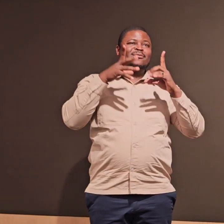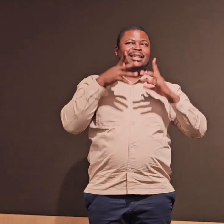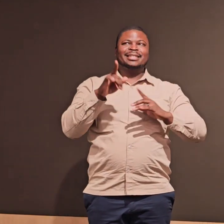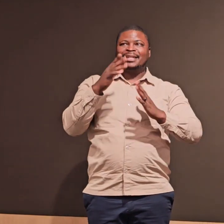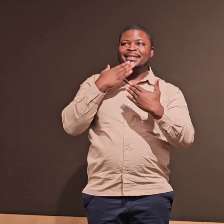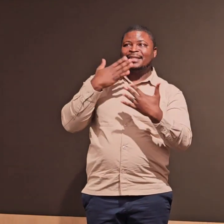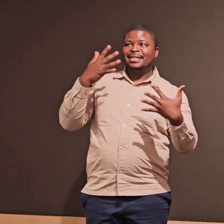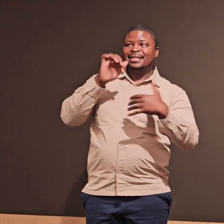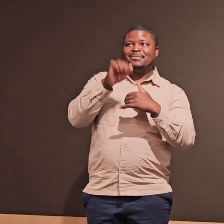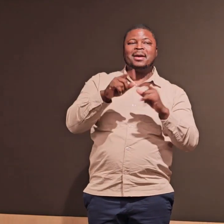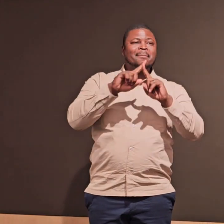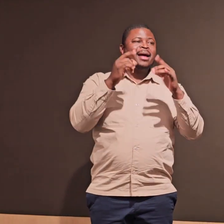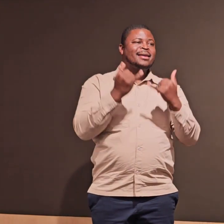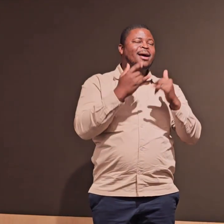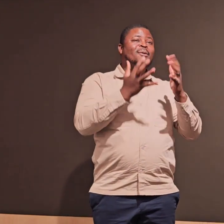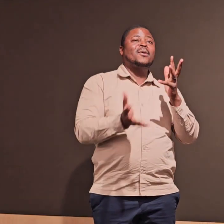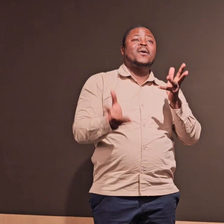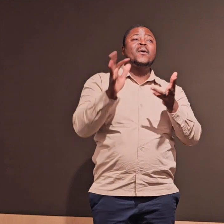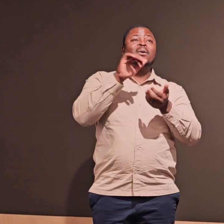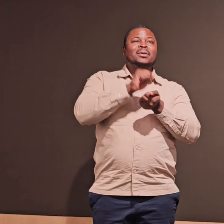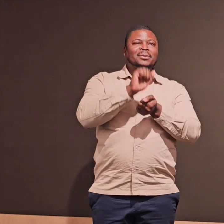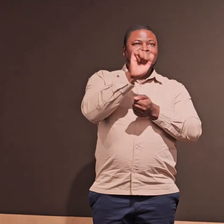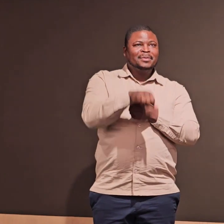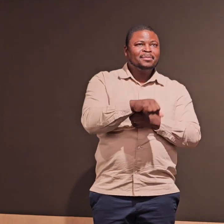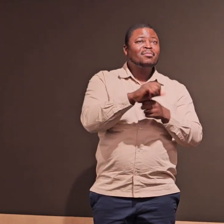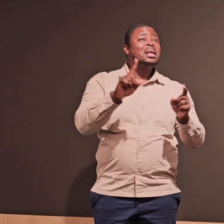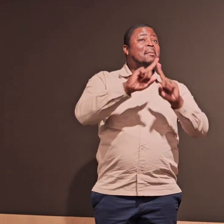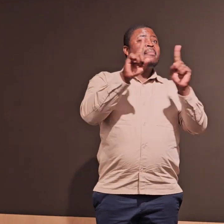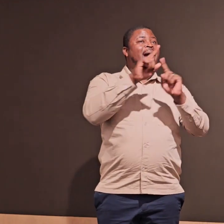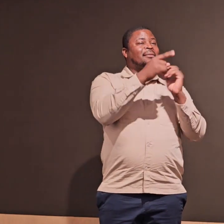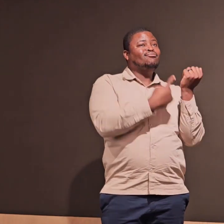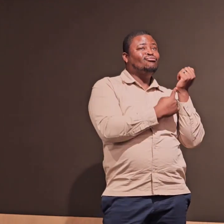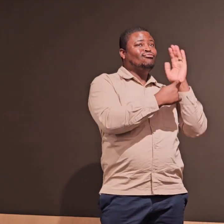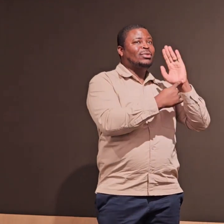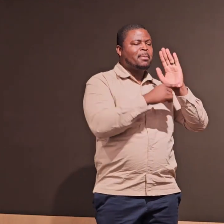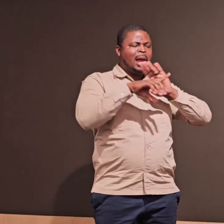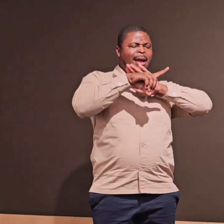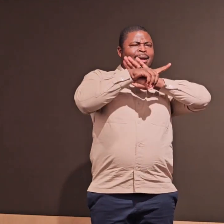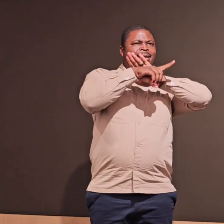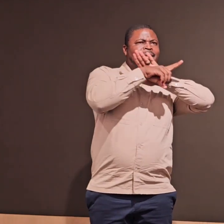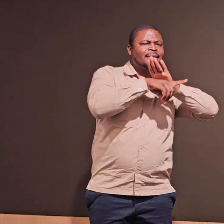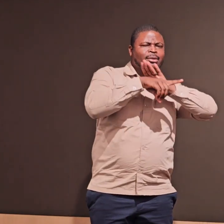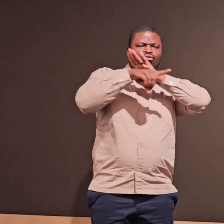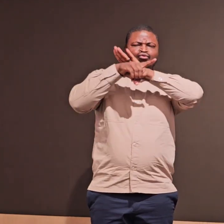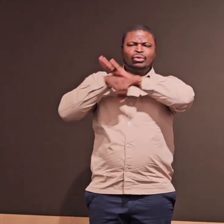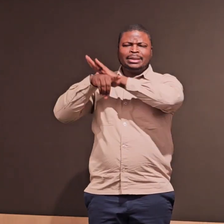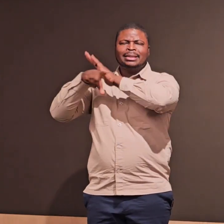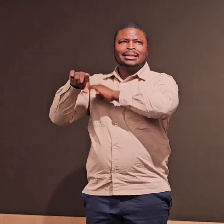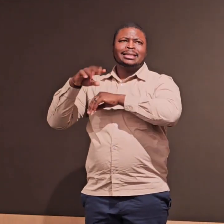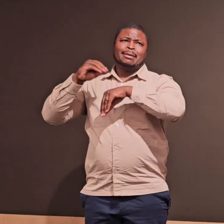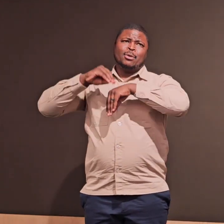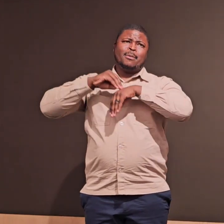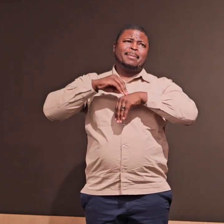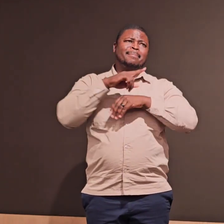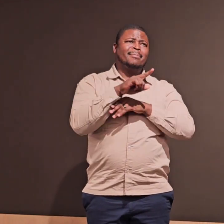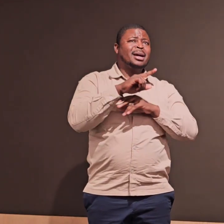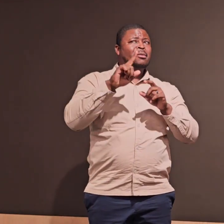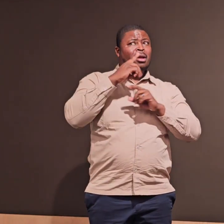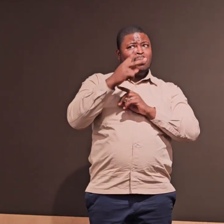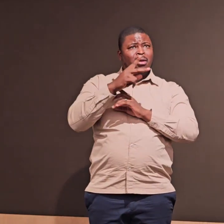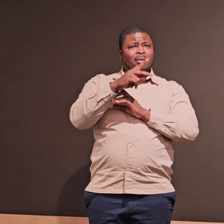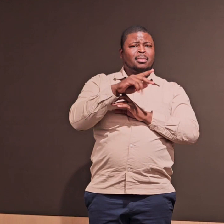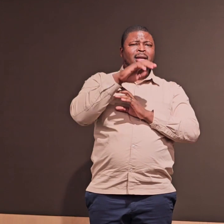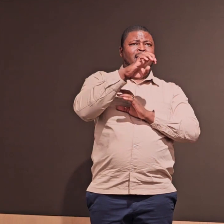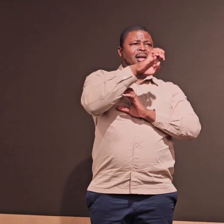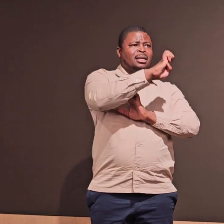go towards conclusion, these are then the districts that are problematic. If we look at Eastern Cape, we have